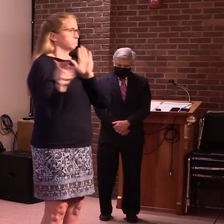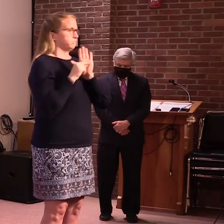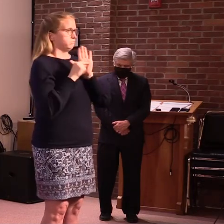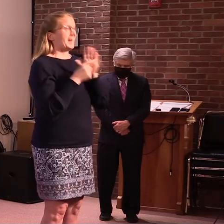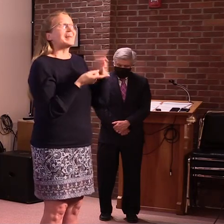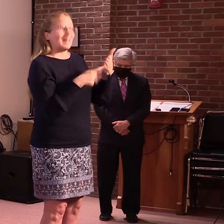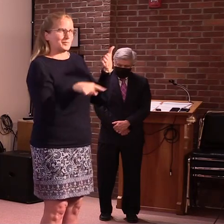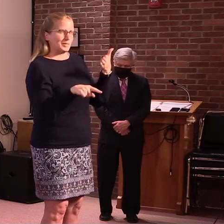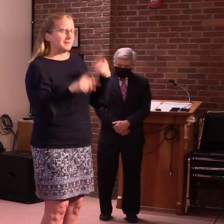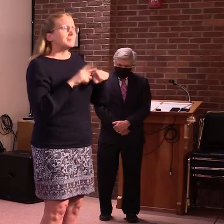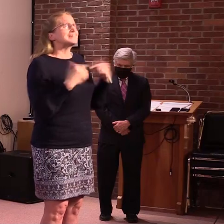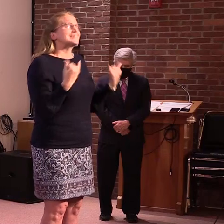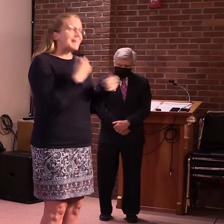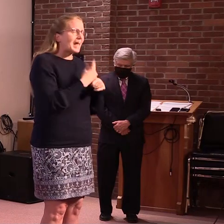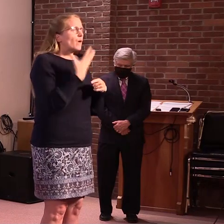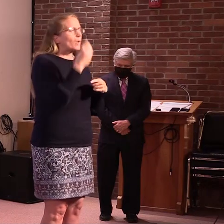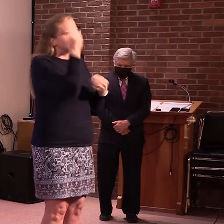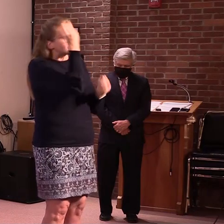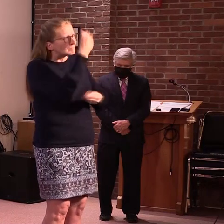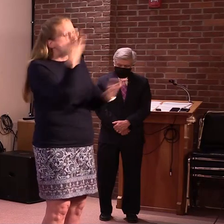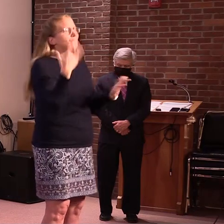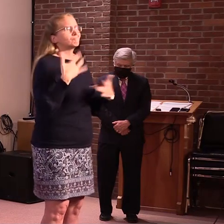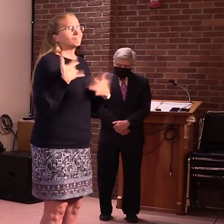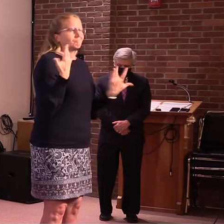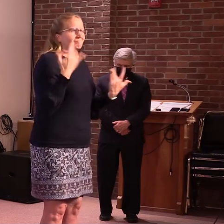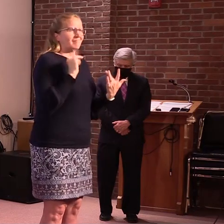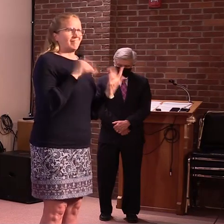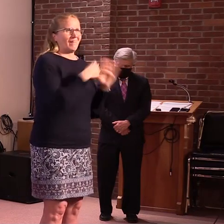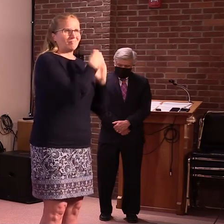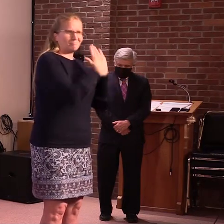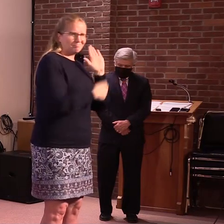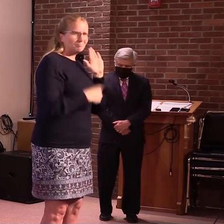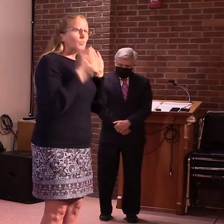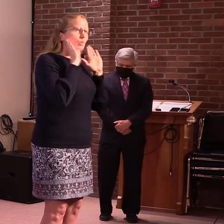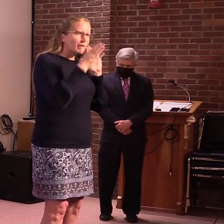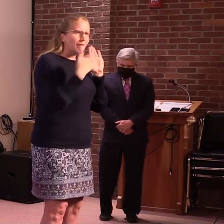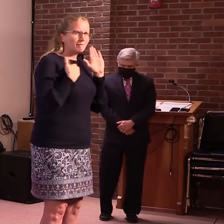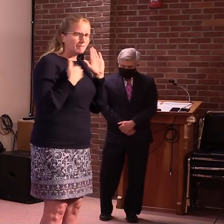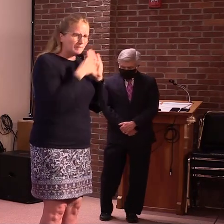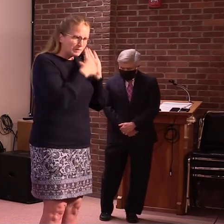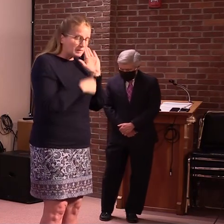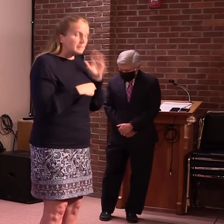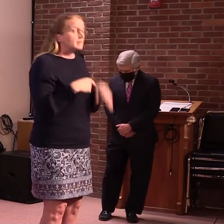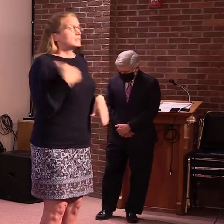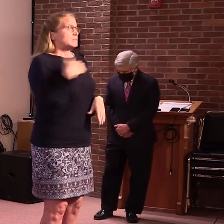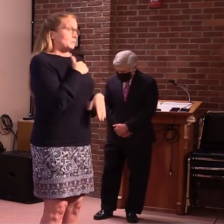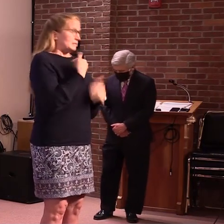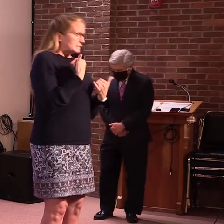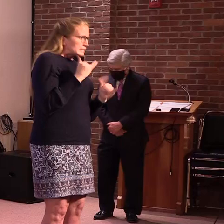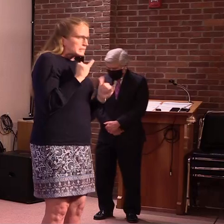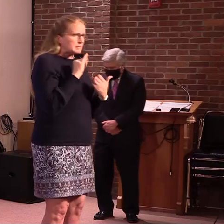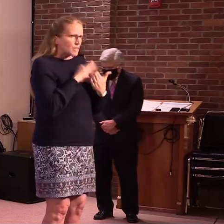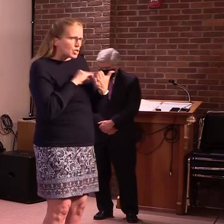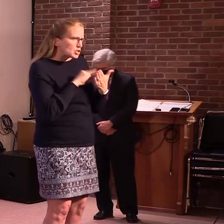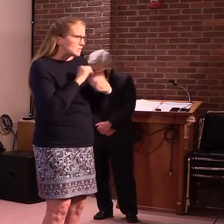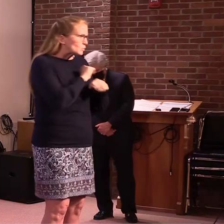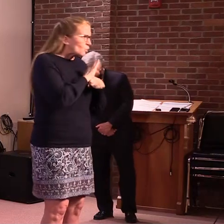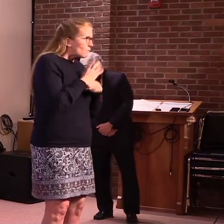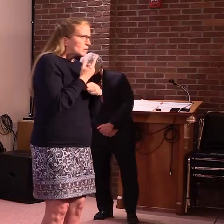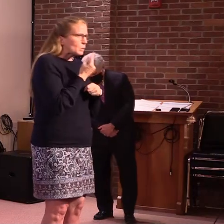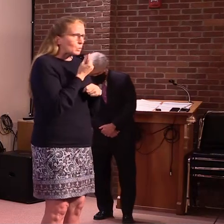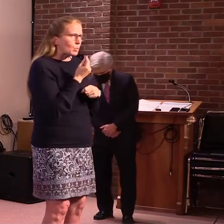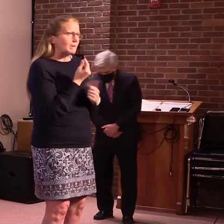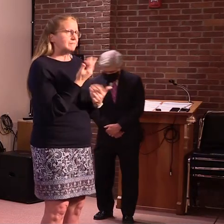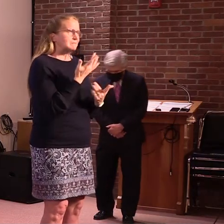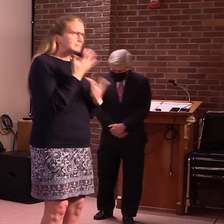thought I'd give you a preview of that guidance. Because we are continuing to learn more about COVID-19 and the conditions surrounding the crisis continually, and